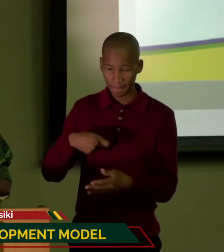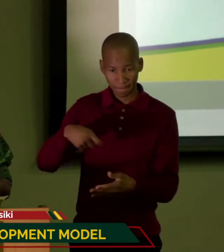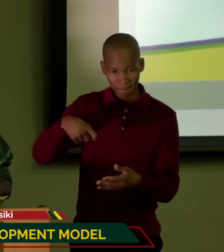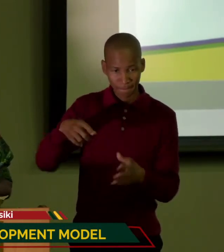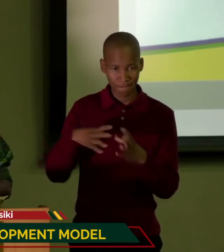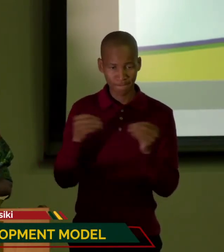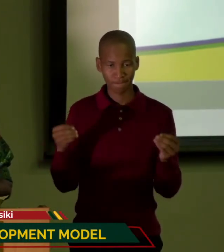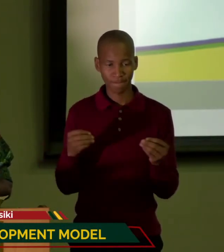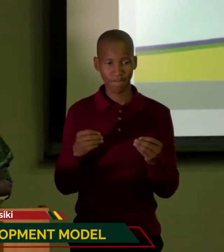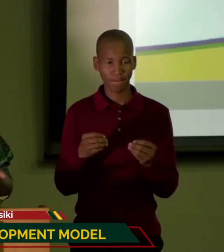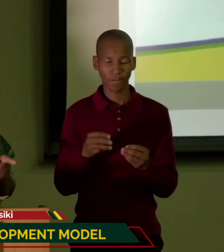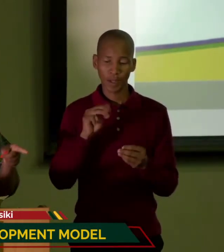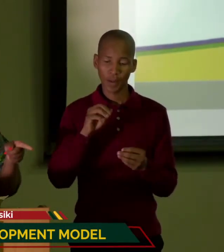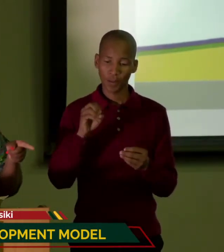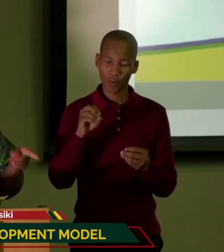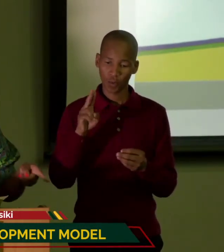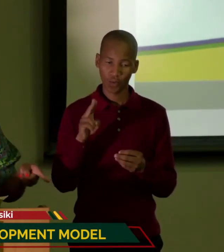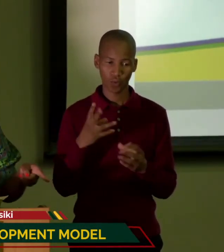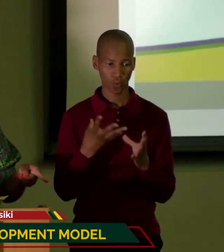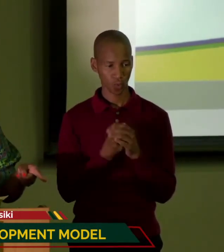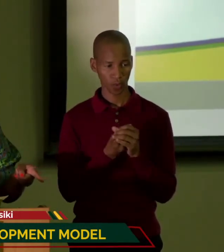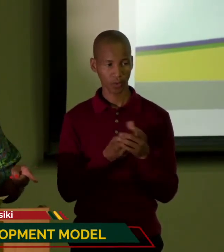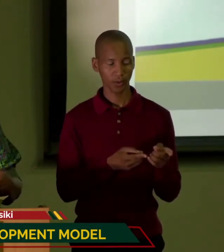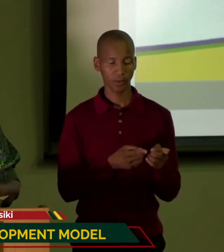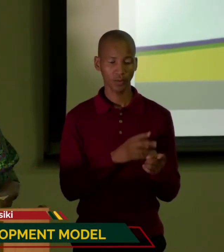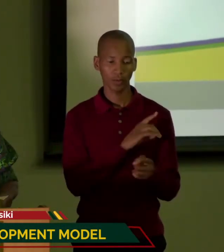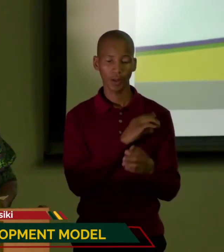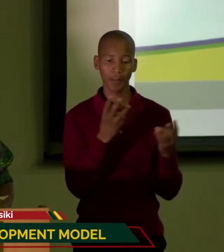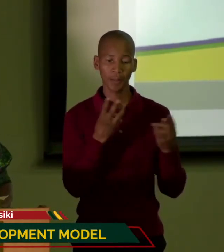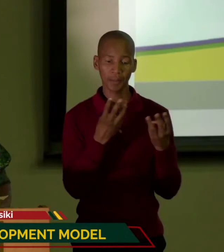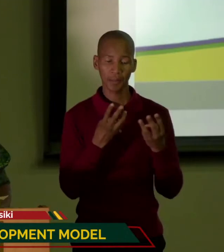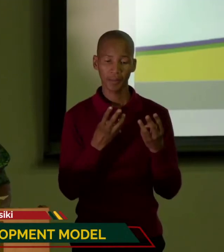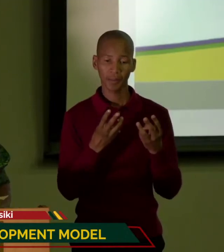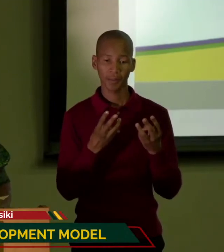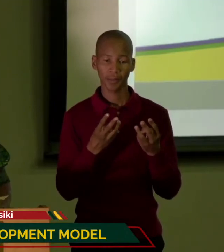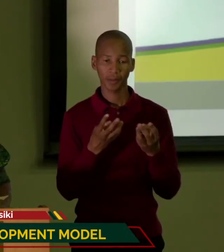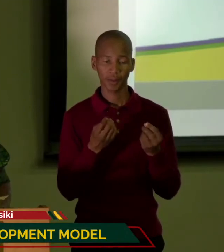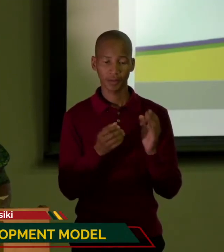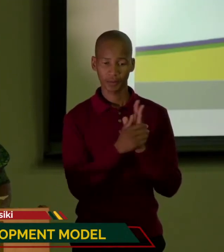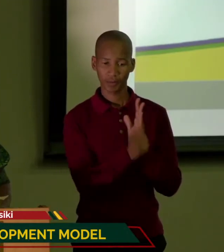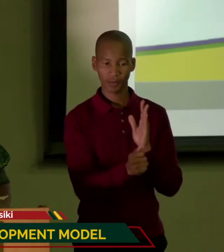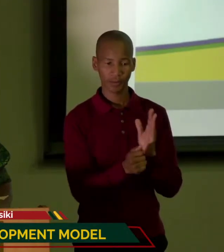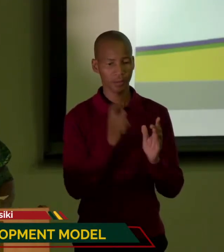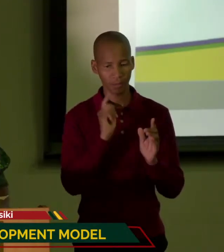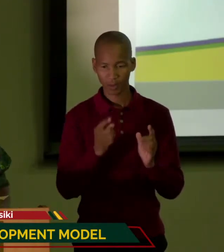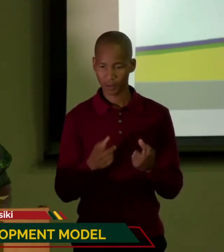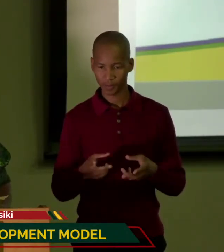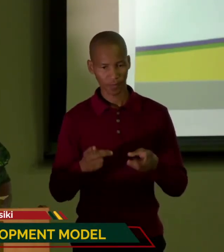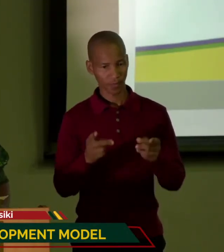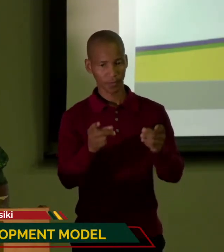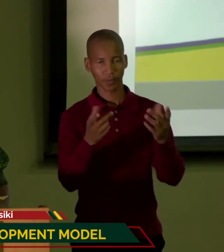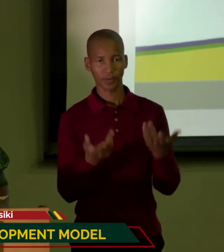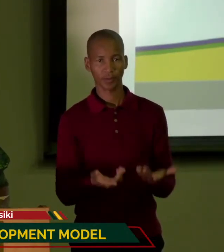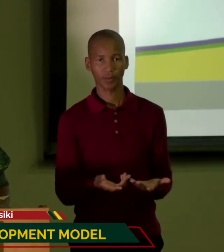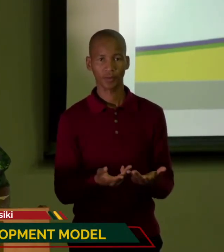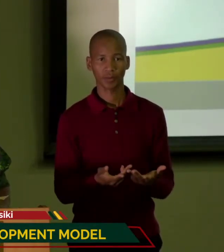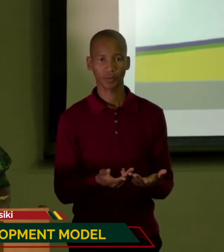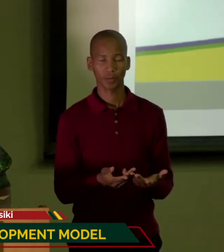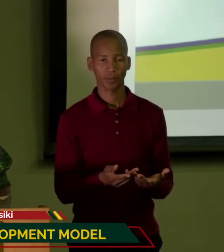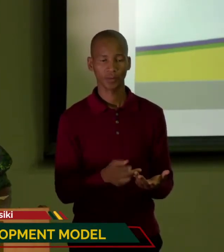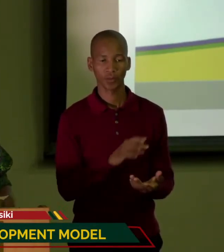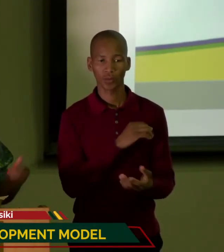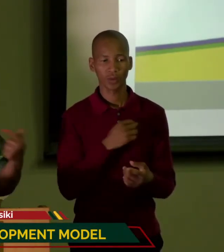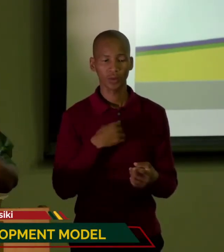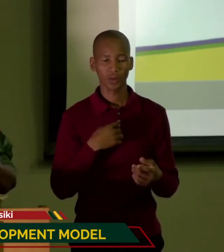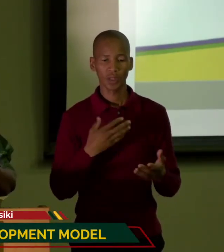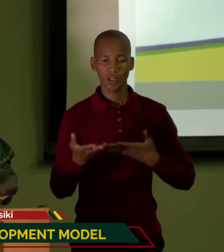i-MOU nayo ukuba those specialists masikhawuleze siye kuthatha ixesha sizuthatha service